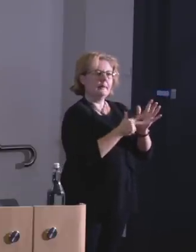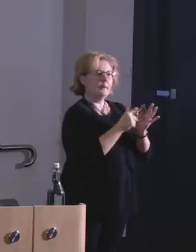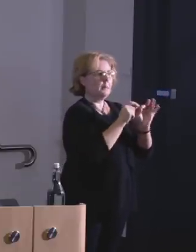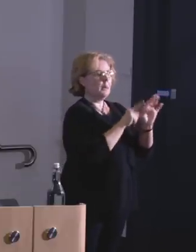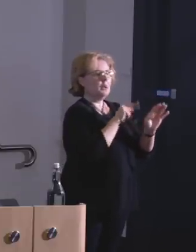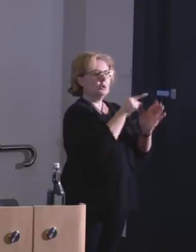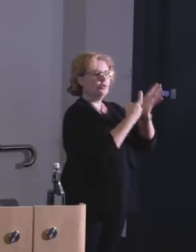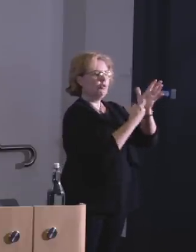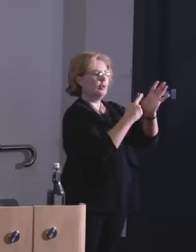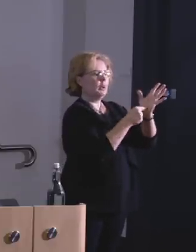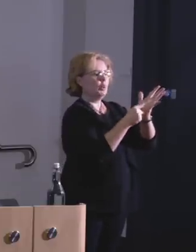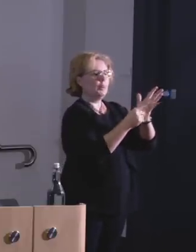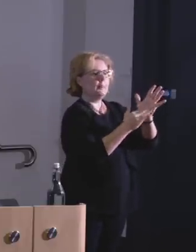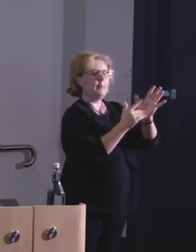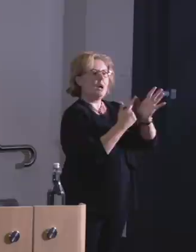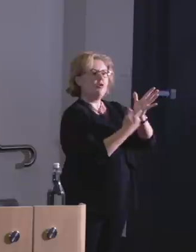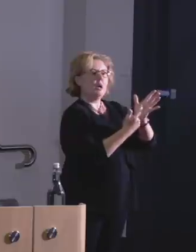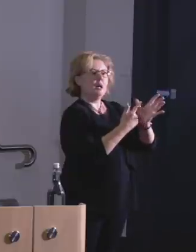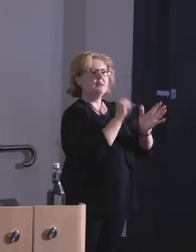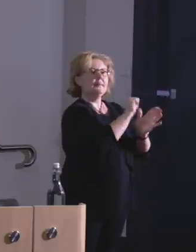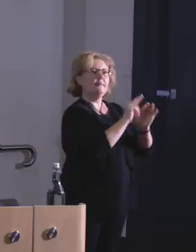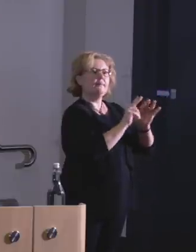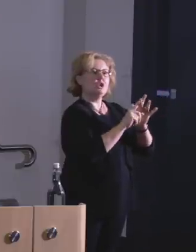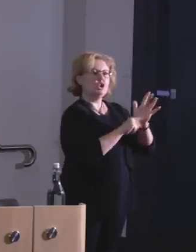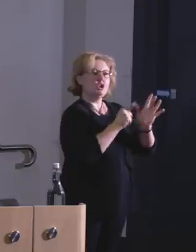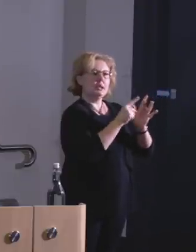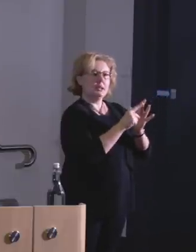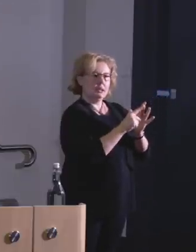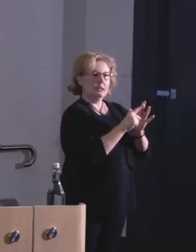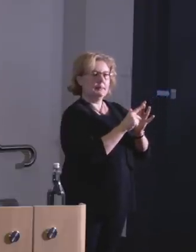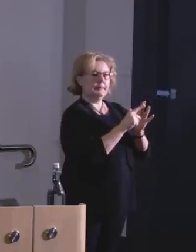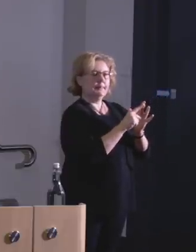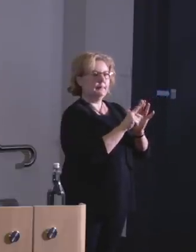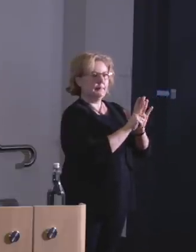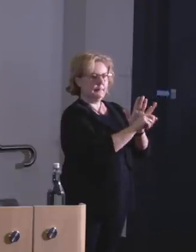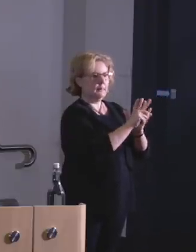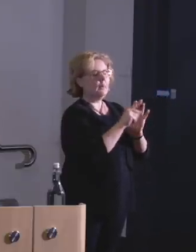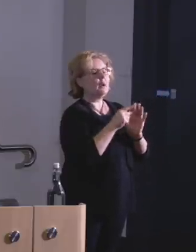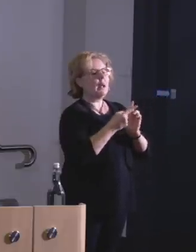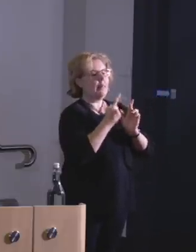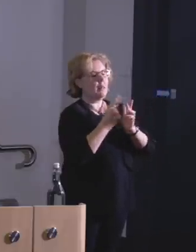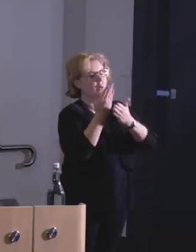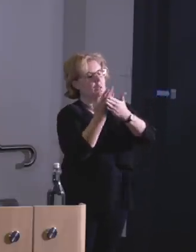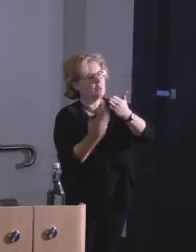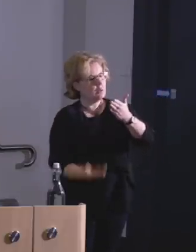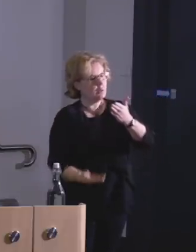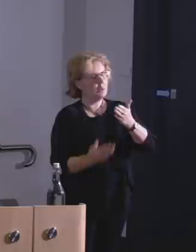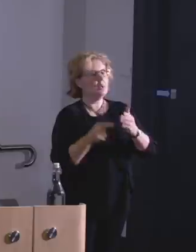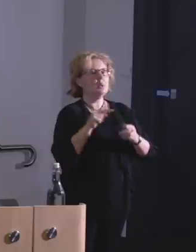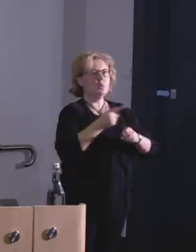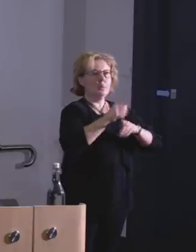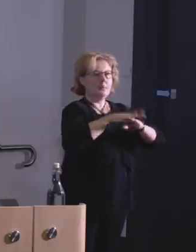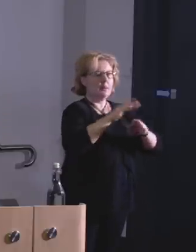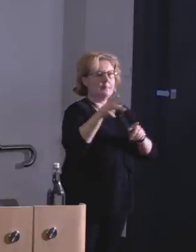Mara is the other narrative that was running about the Pacific. Small